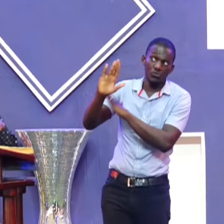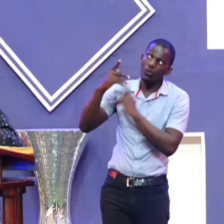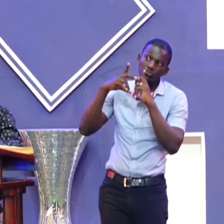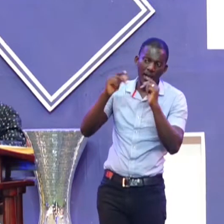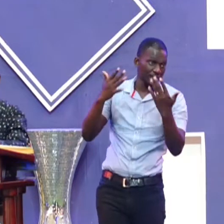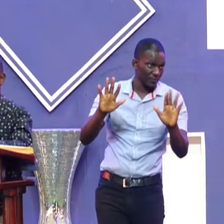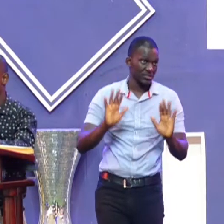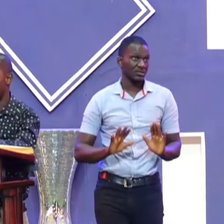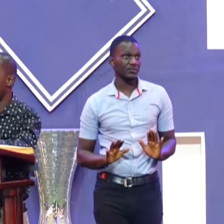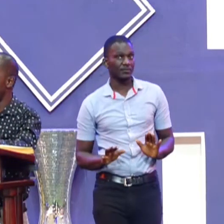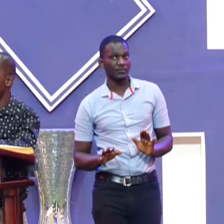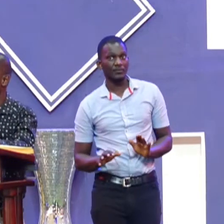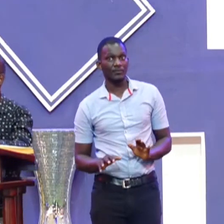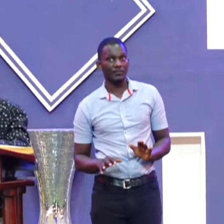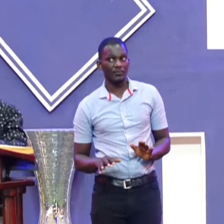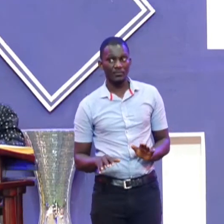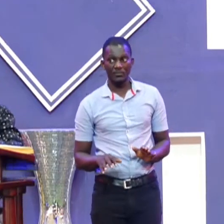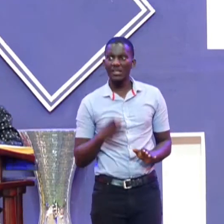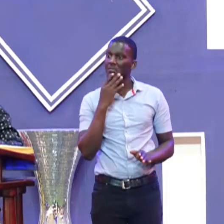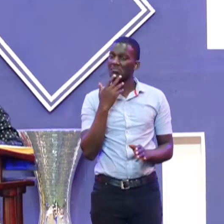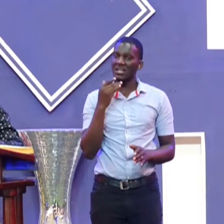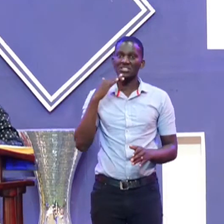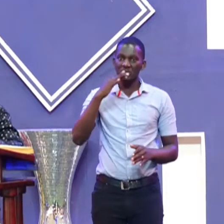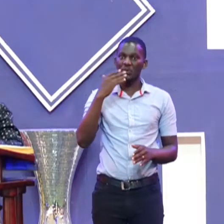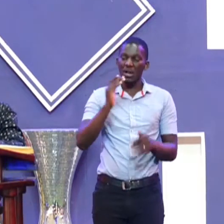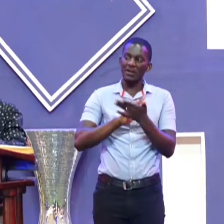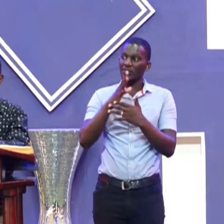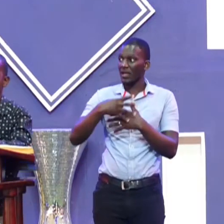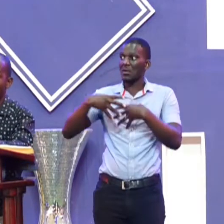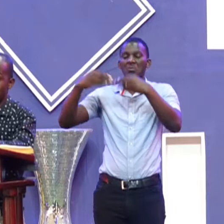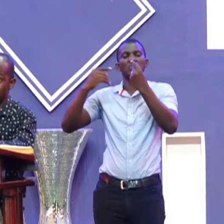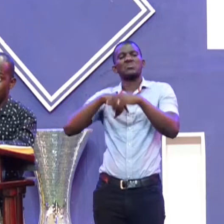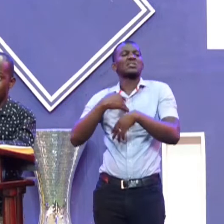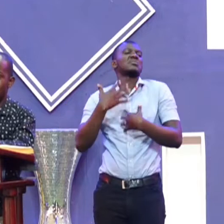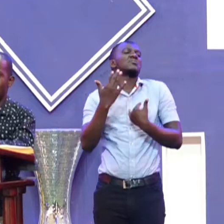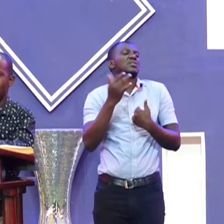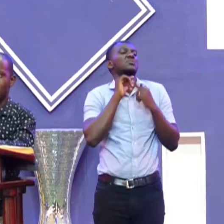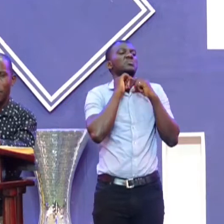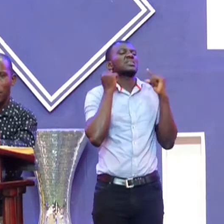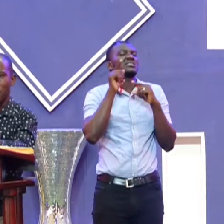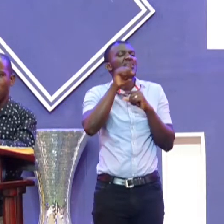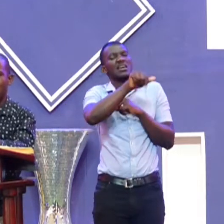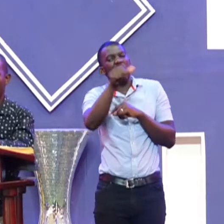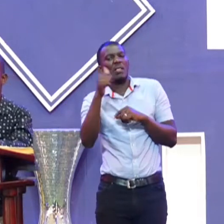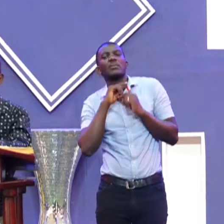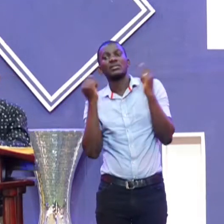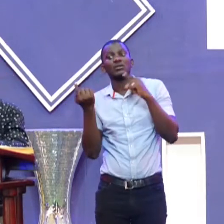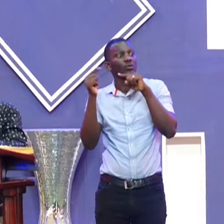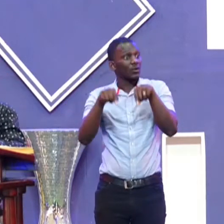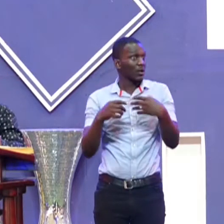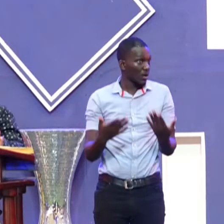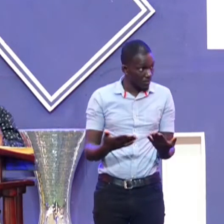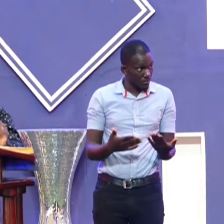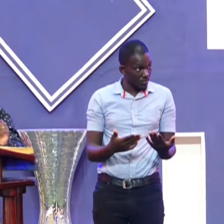yeah, the speaker spoke. Yavuddewo yageze. And he left and he went. Kanine kundi ajje. Let me wait for so and so to come. Loza